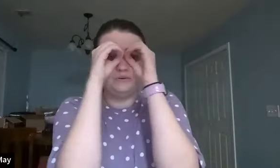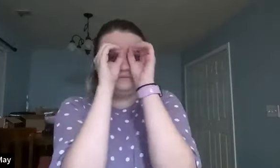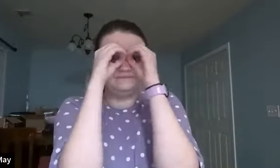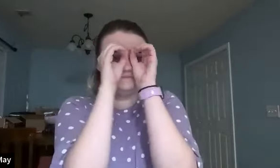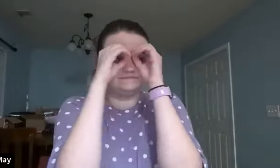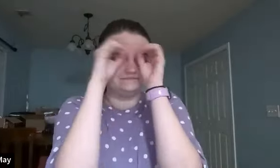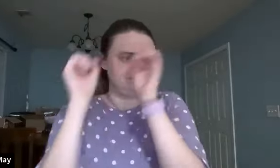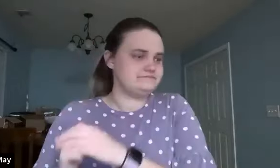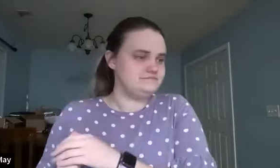owl.